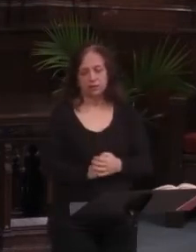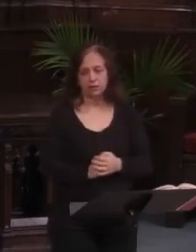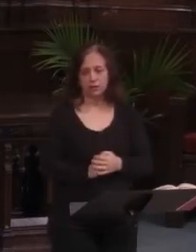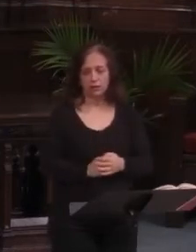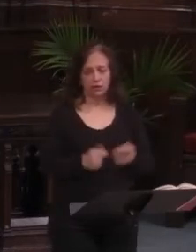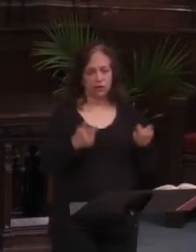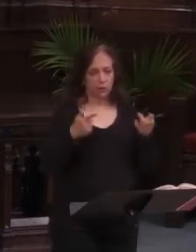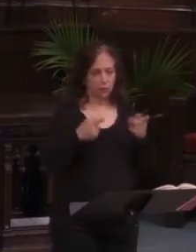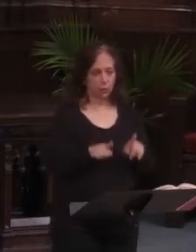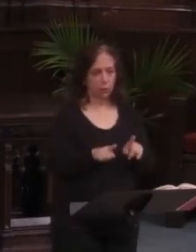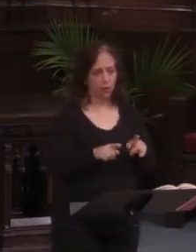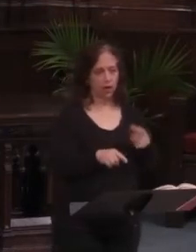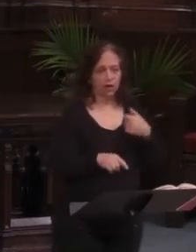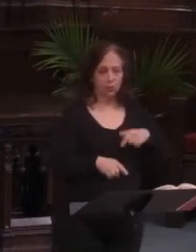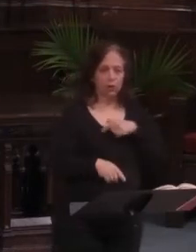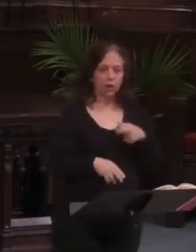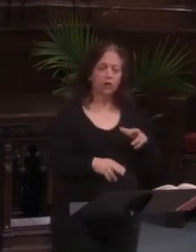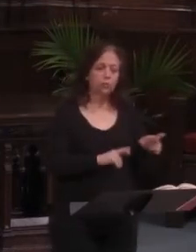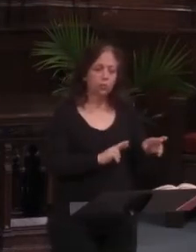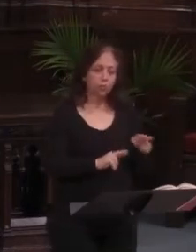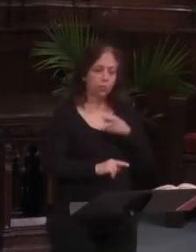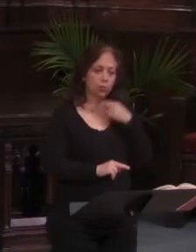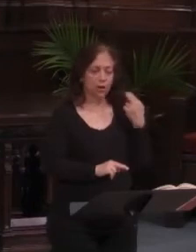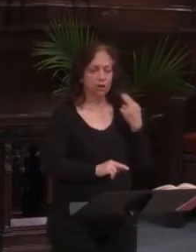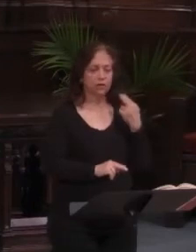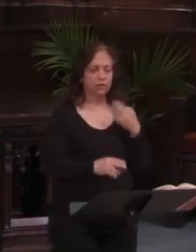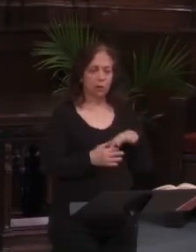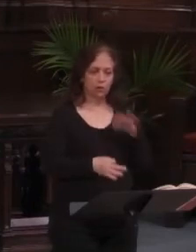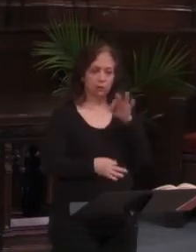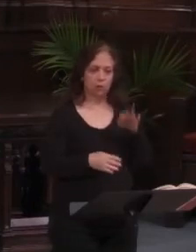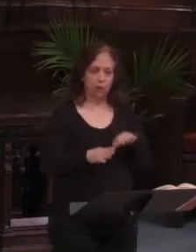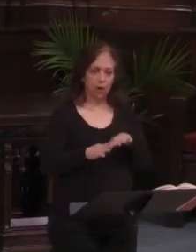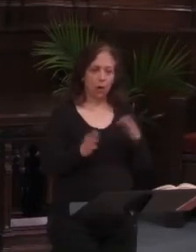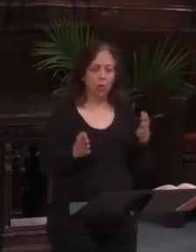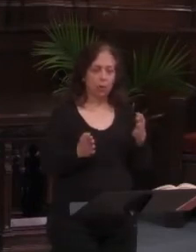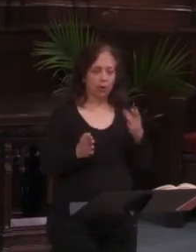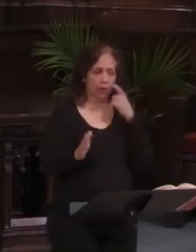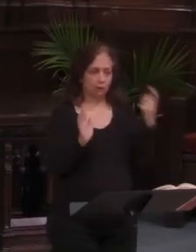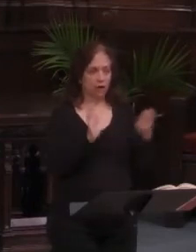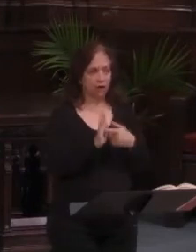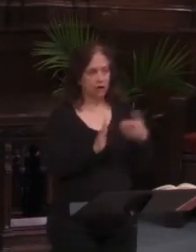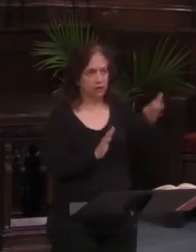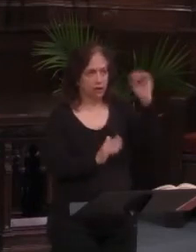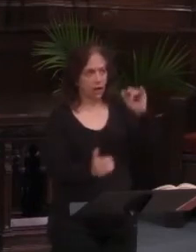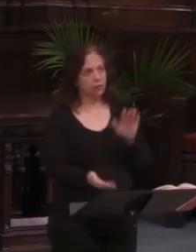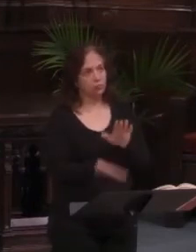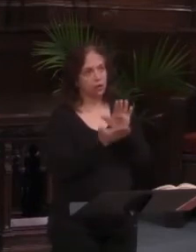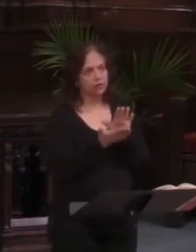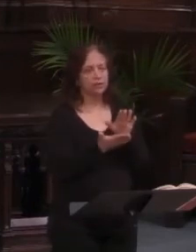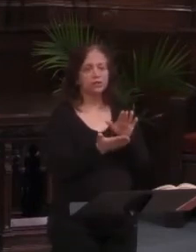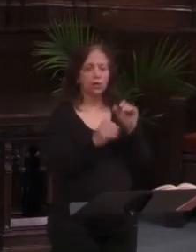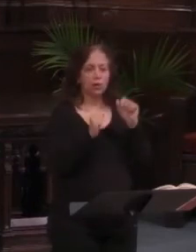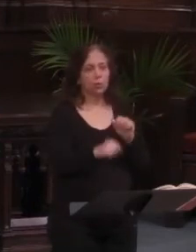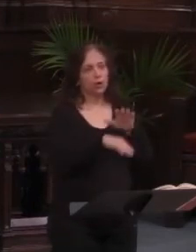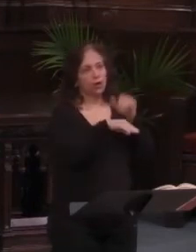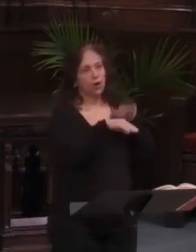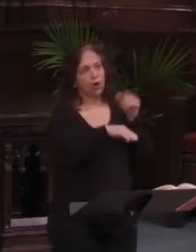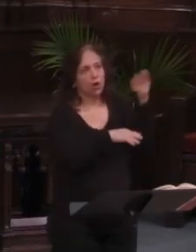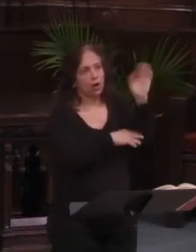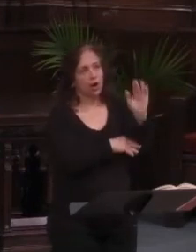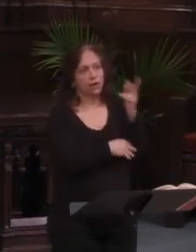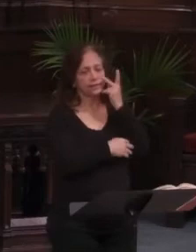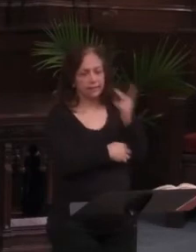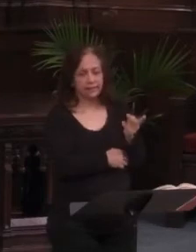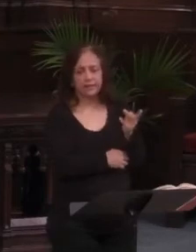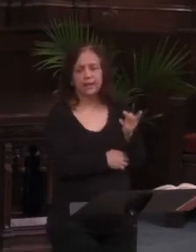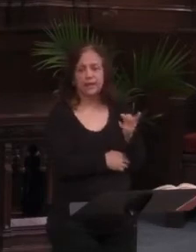we risk having an open spirit, when we are open to recognizing God's presence, we can call upon God and receive